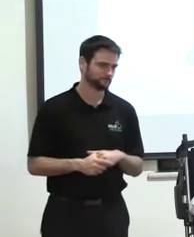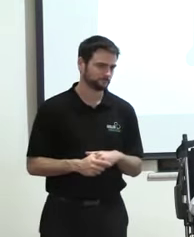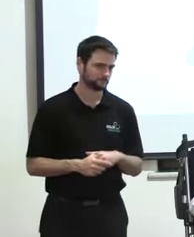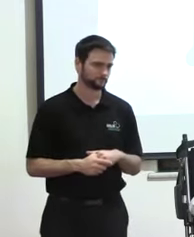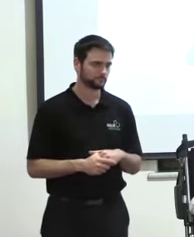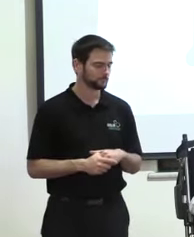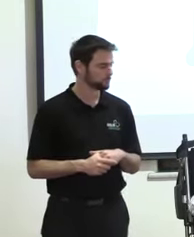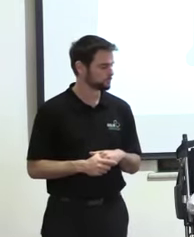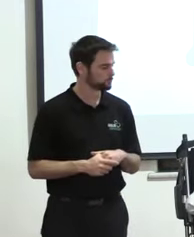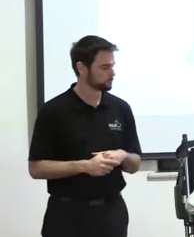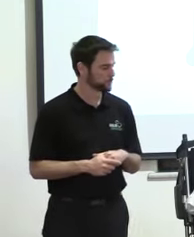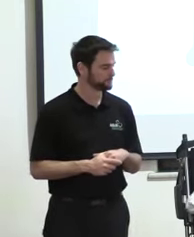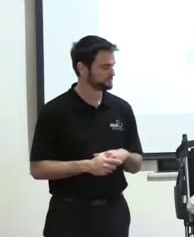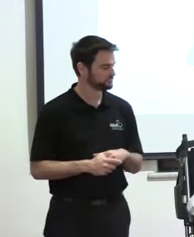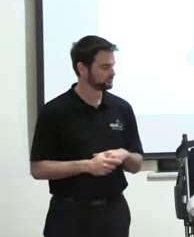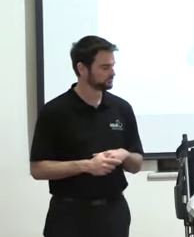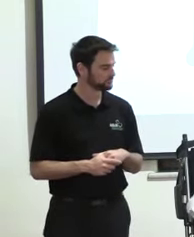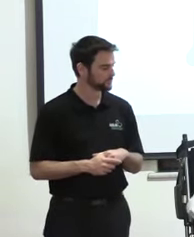So in this case,